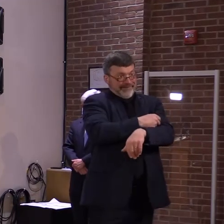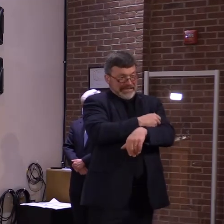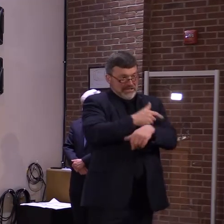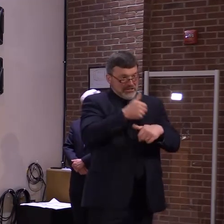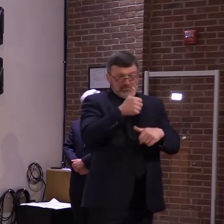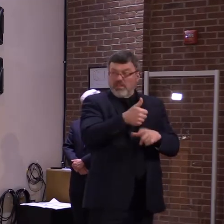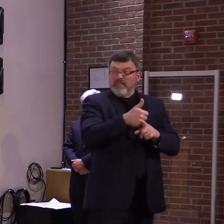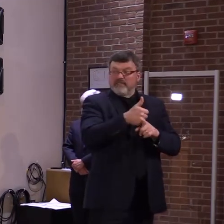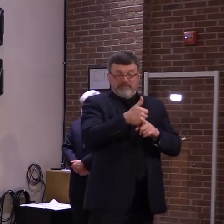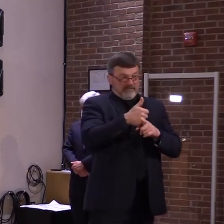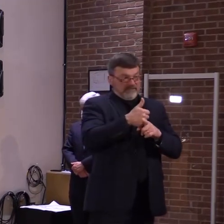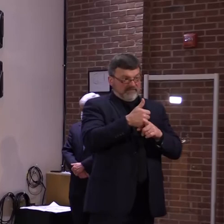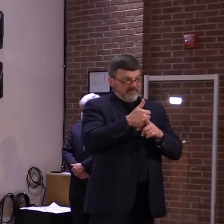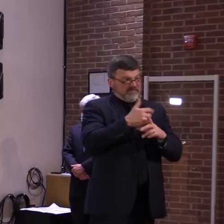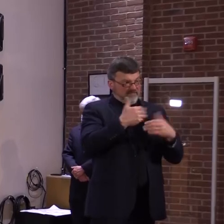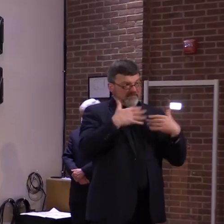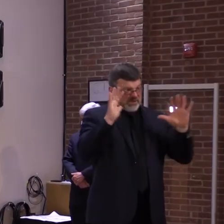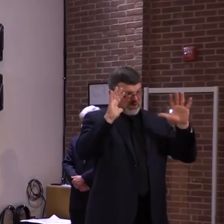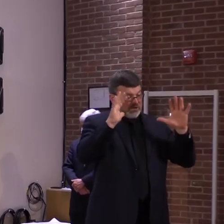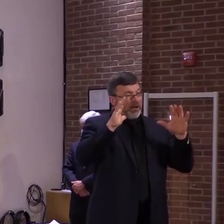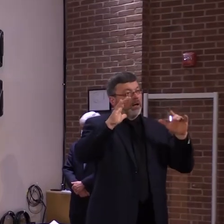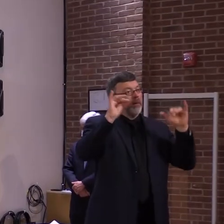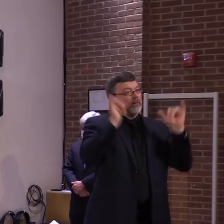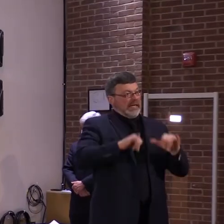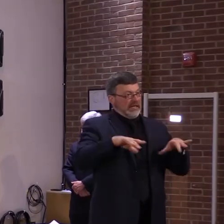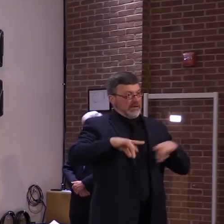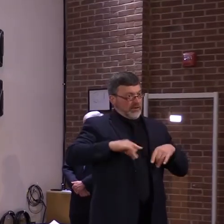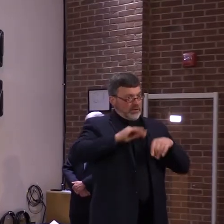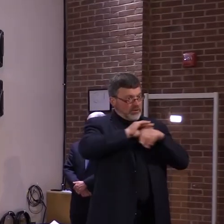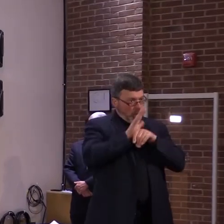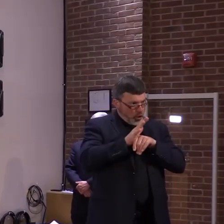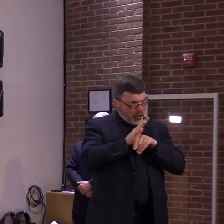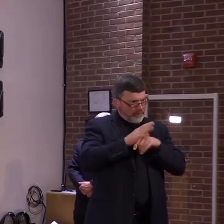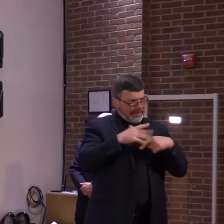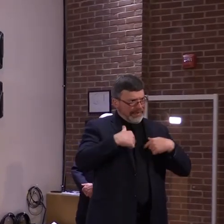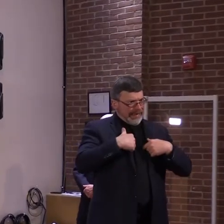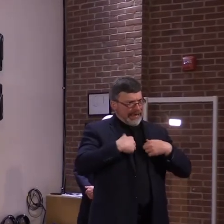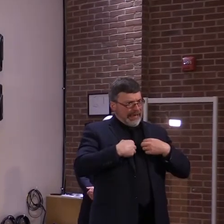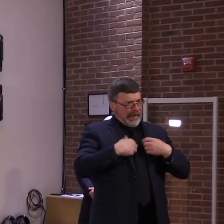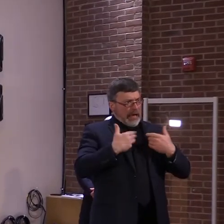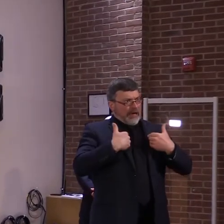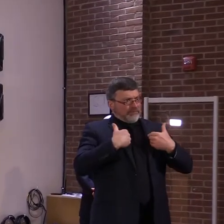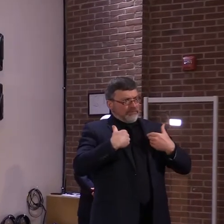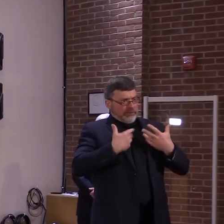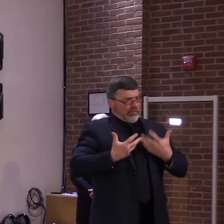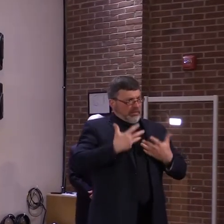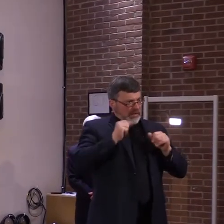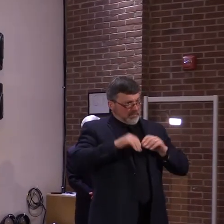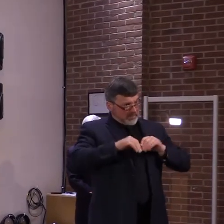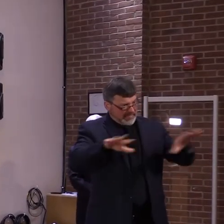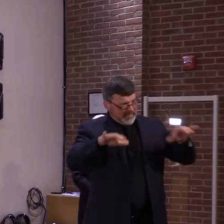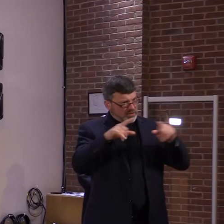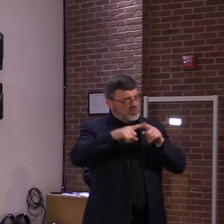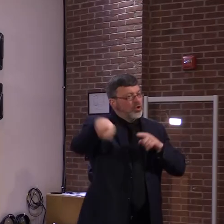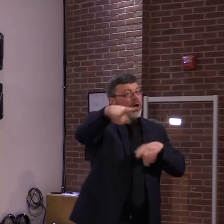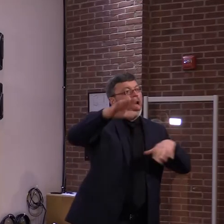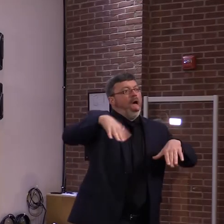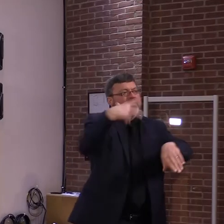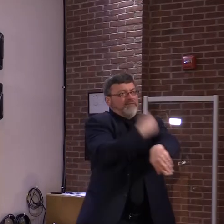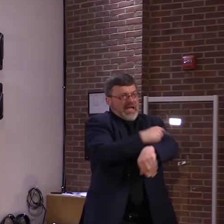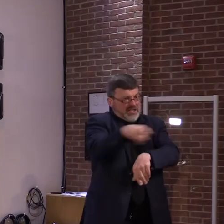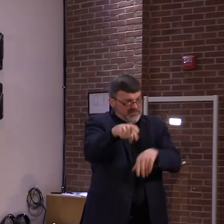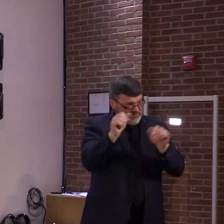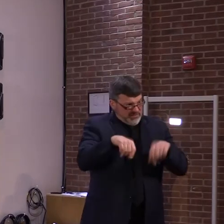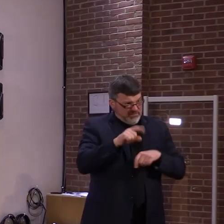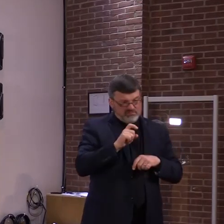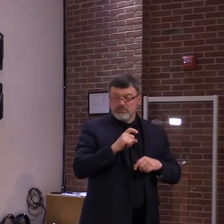And, you know, the weight of the data that keeps accumulating is that vaccinated people do not have a sufficient viral load to